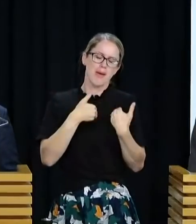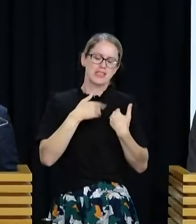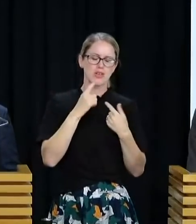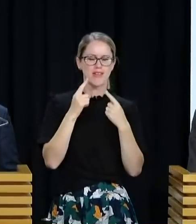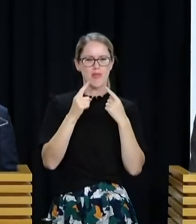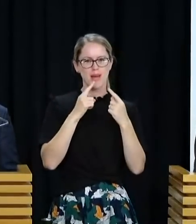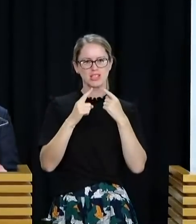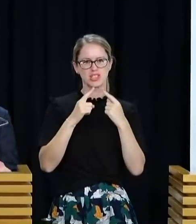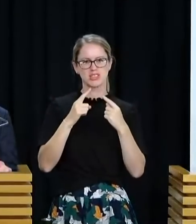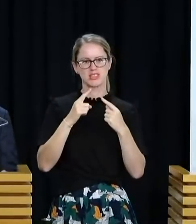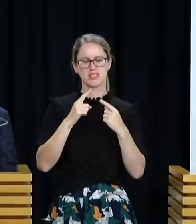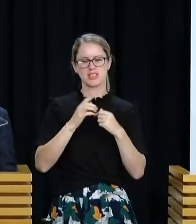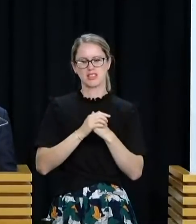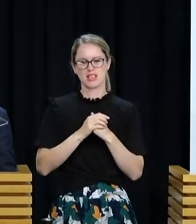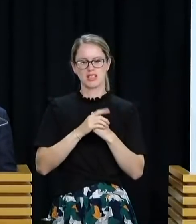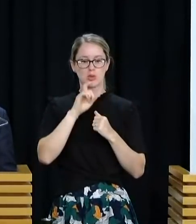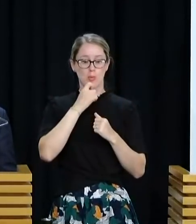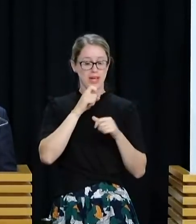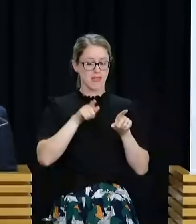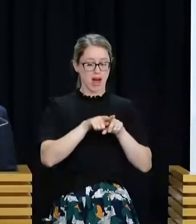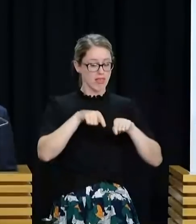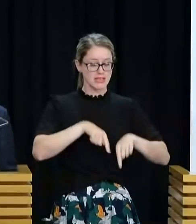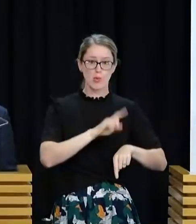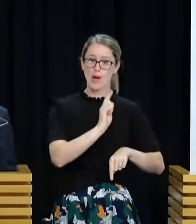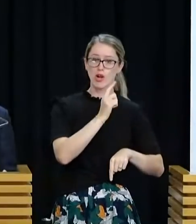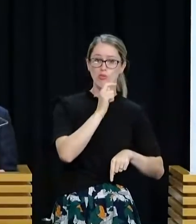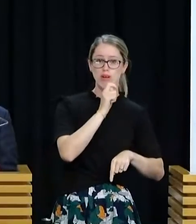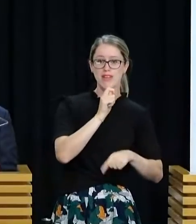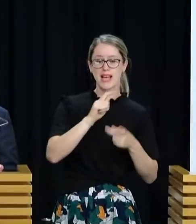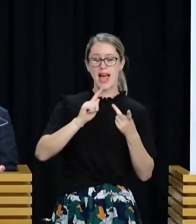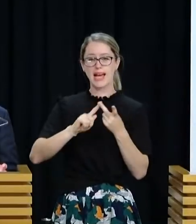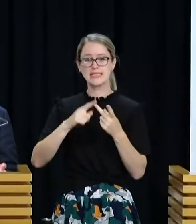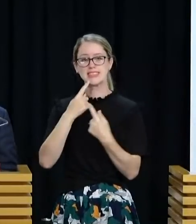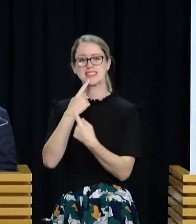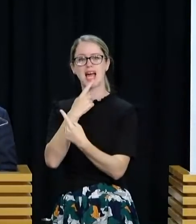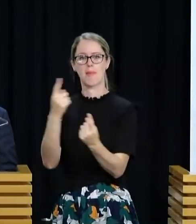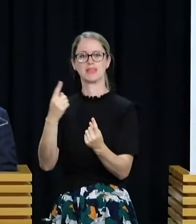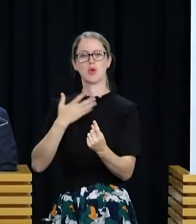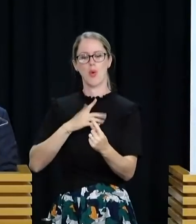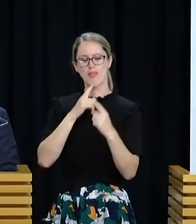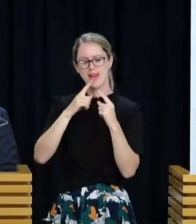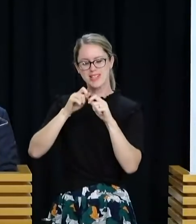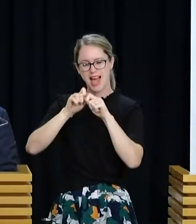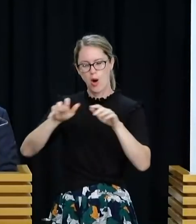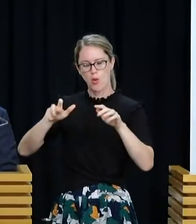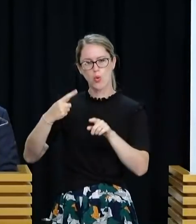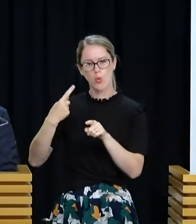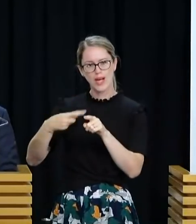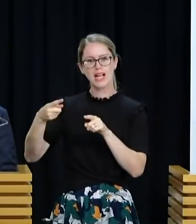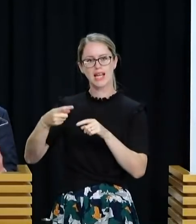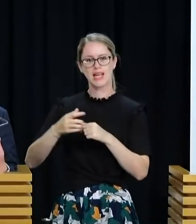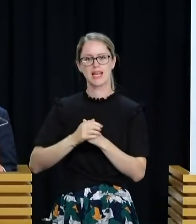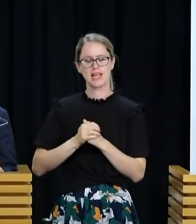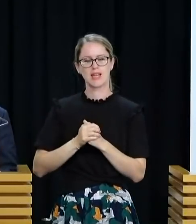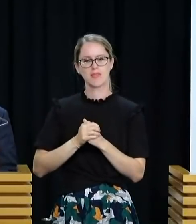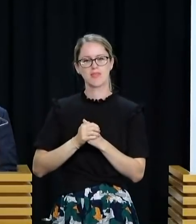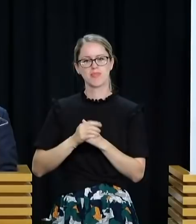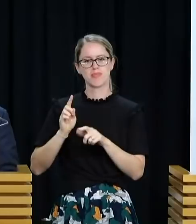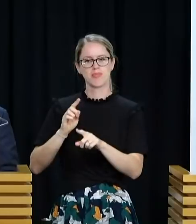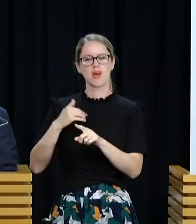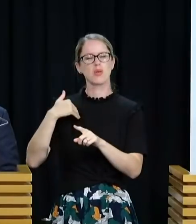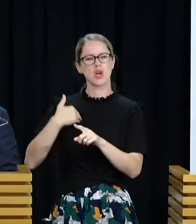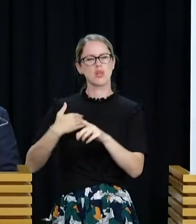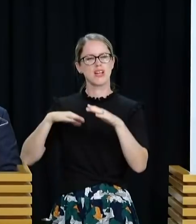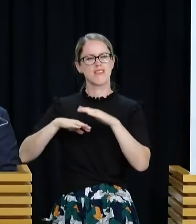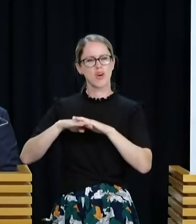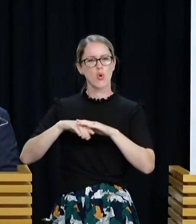information. But it'll be a combination of briefings like the one we're doing now and press statements where we want to get some further information out there, but perhaps we don't